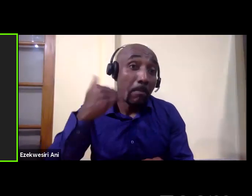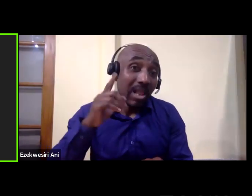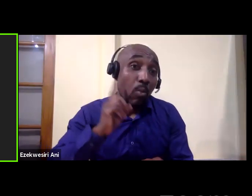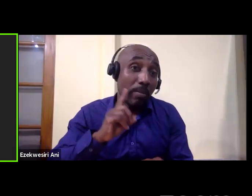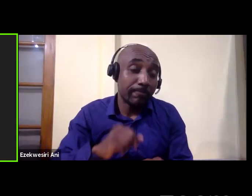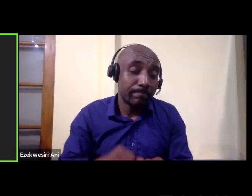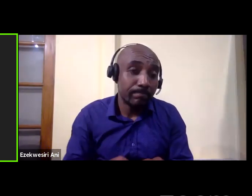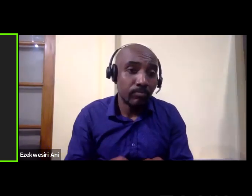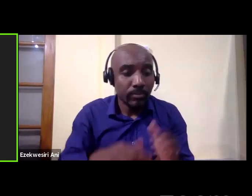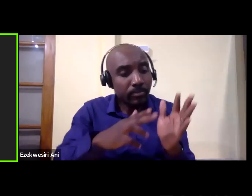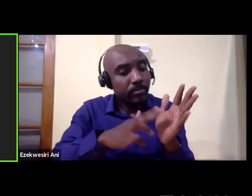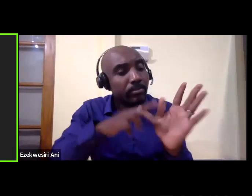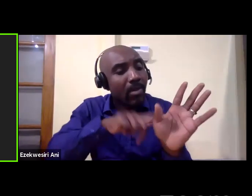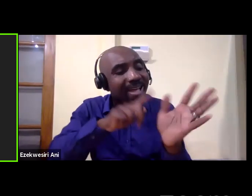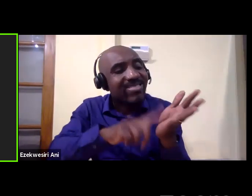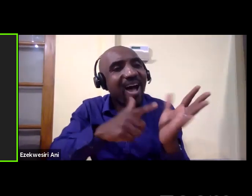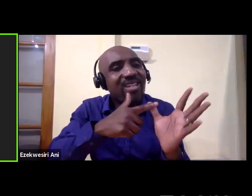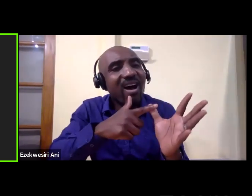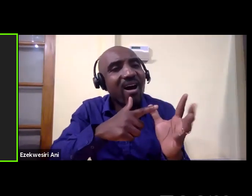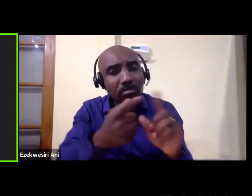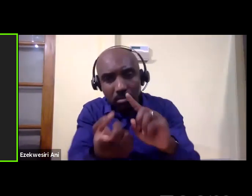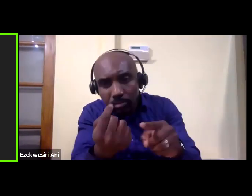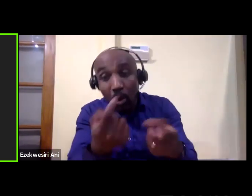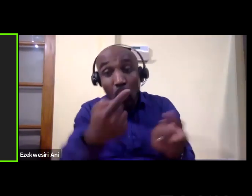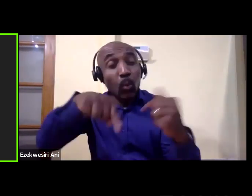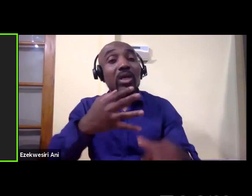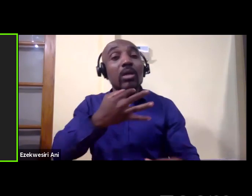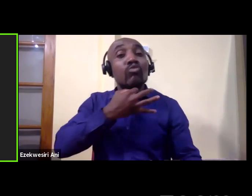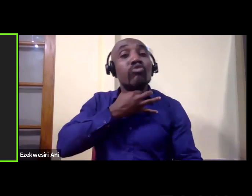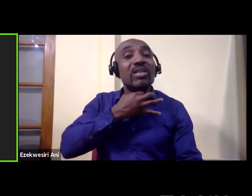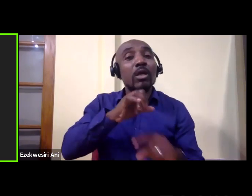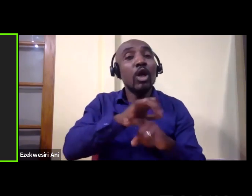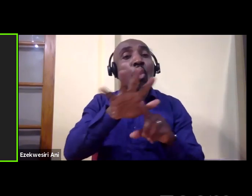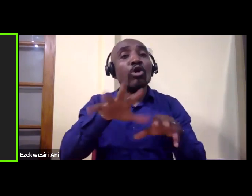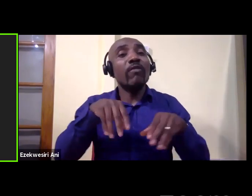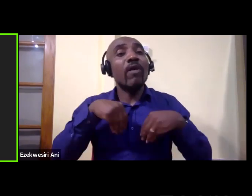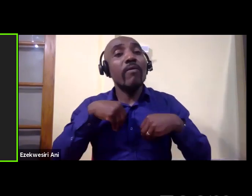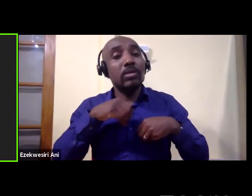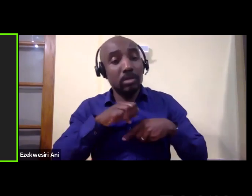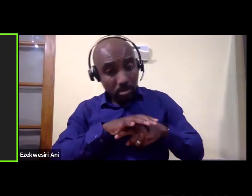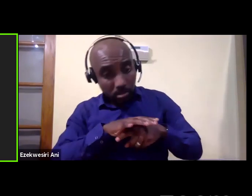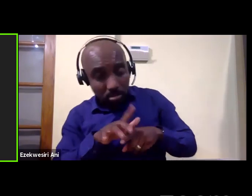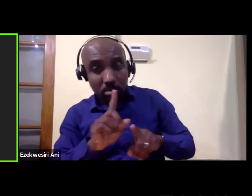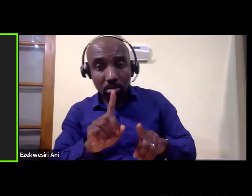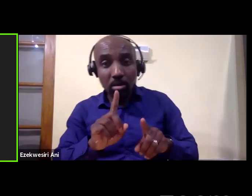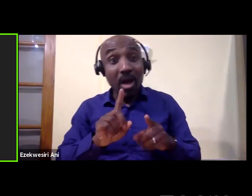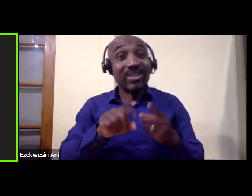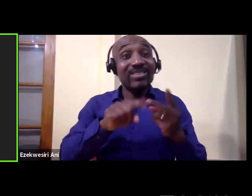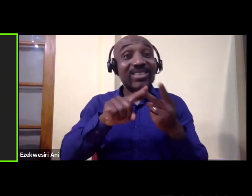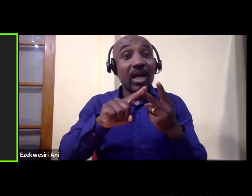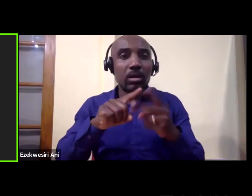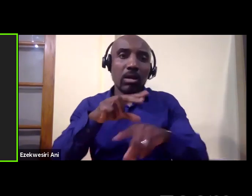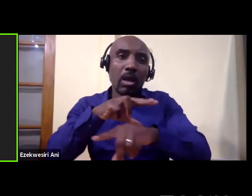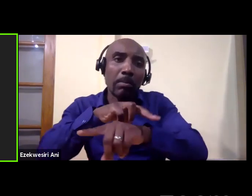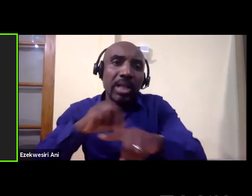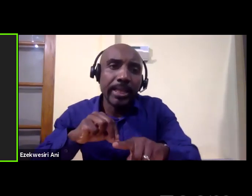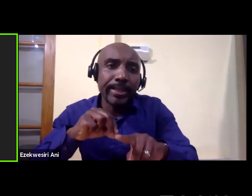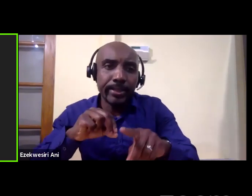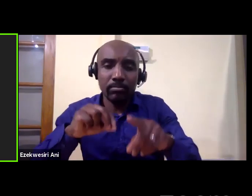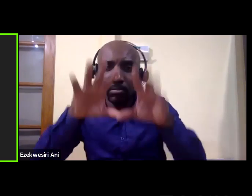And Nyla says we are at risk from COVID-19, but also targeted by the police during the